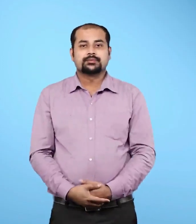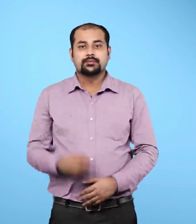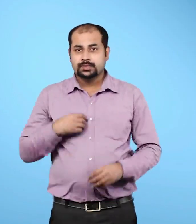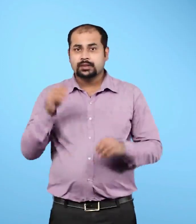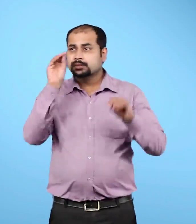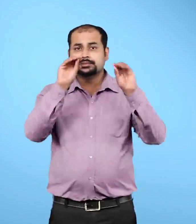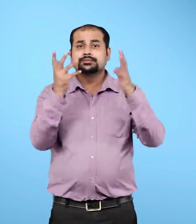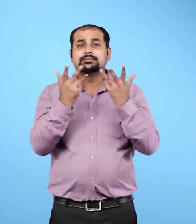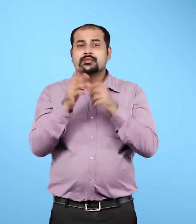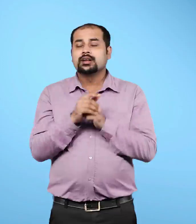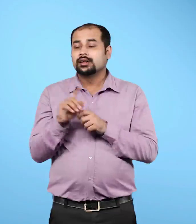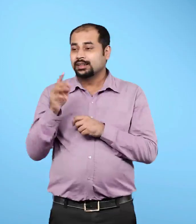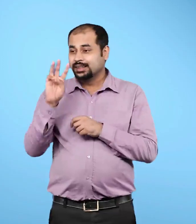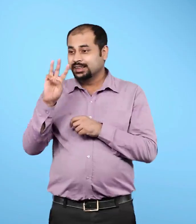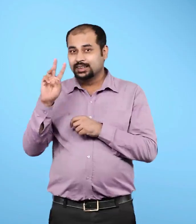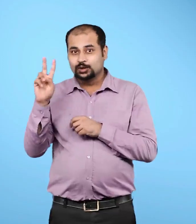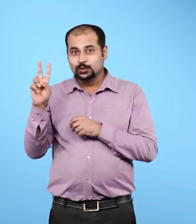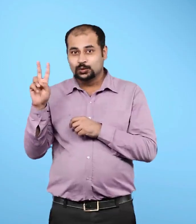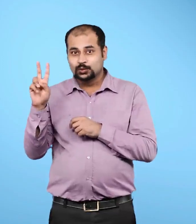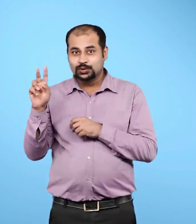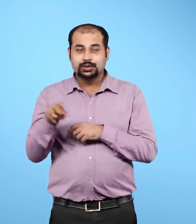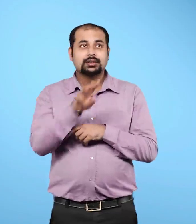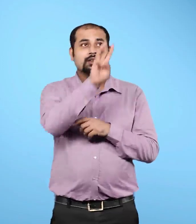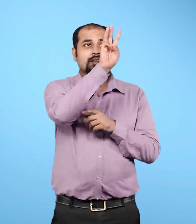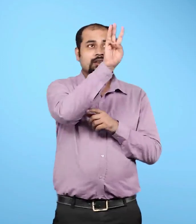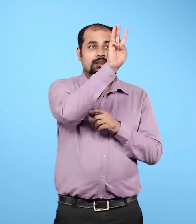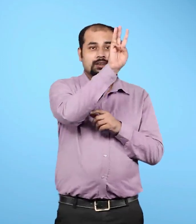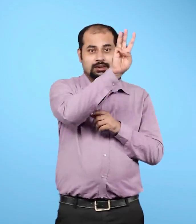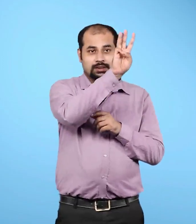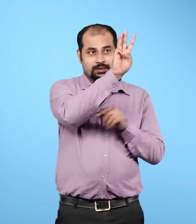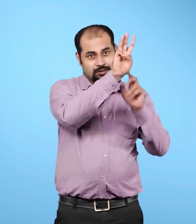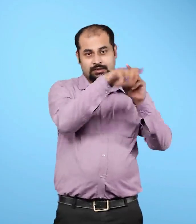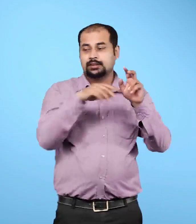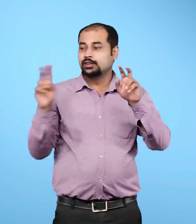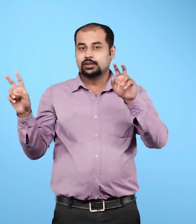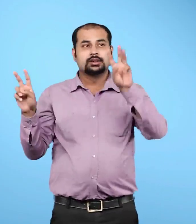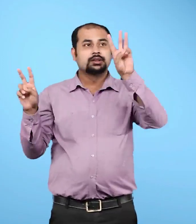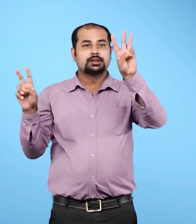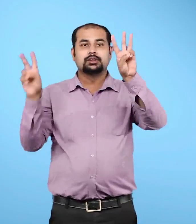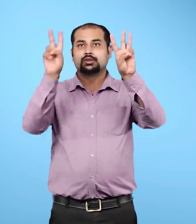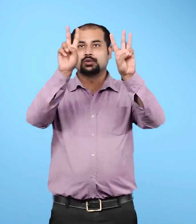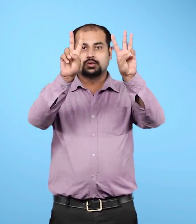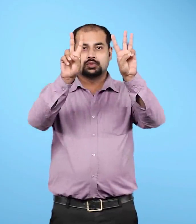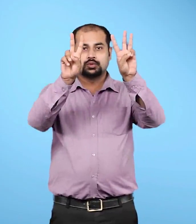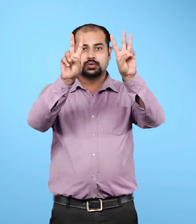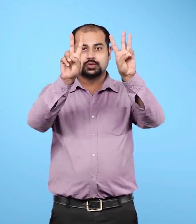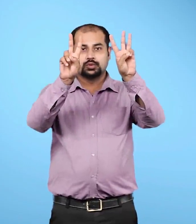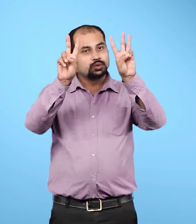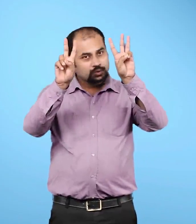The table reads as row 1, column 1, number 3 is written, column 2,